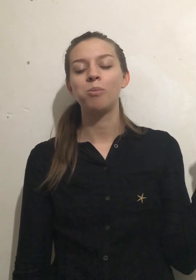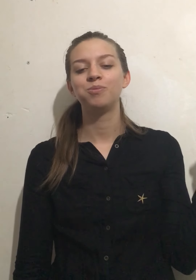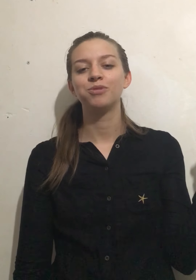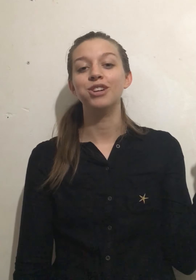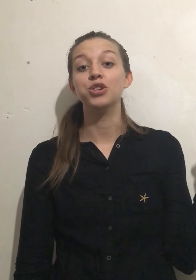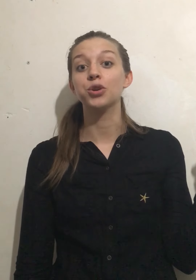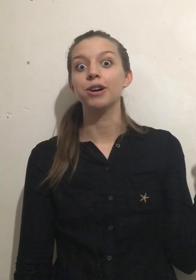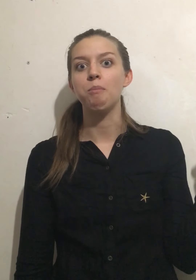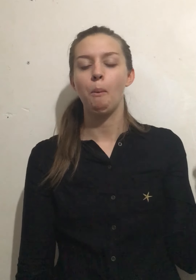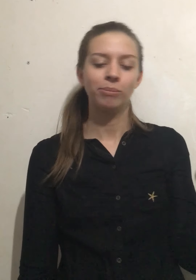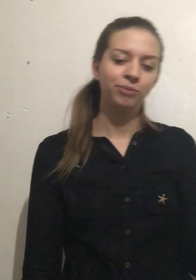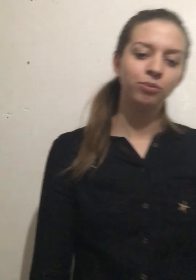Enjoy.